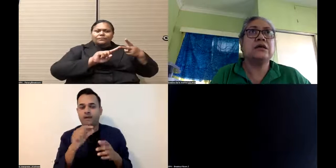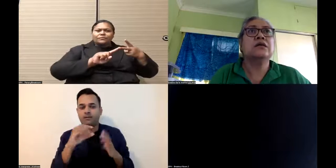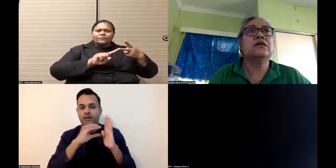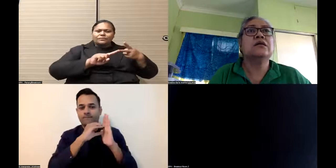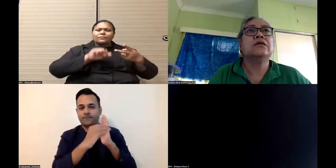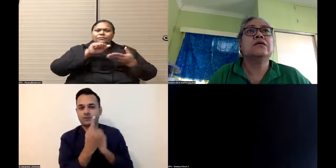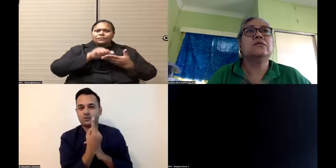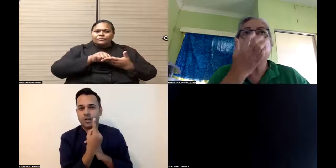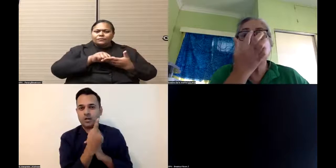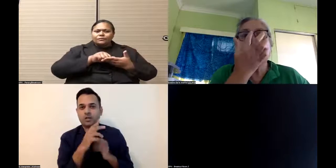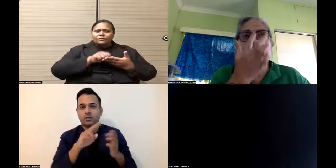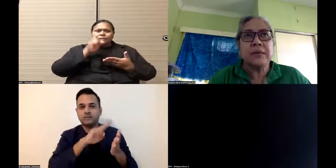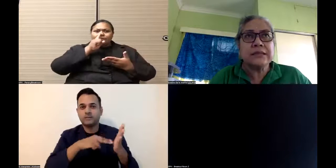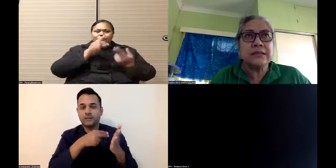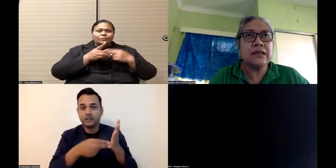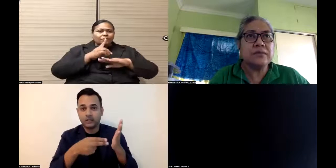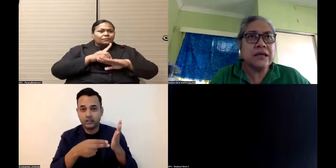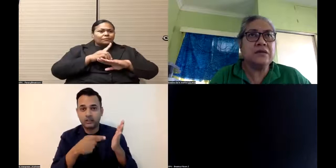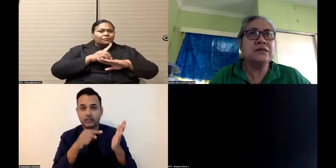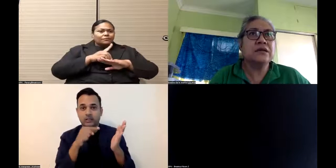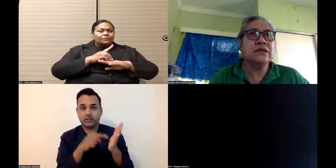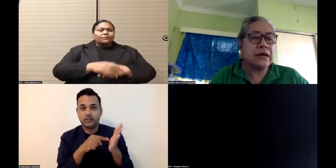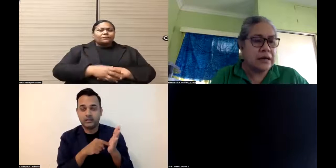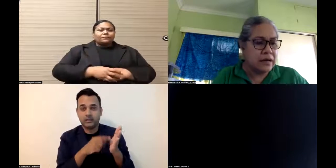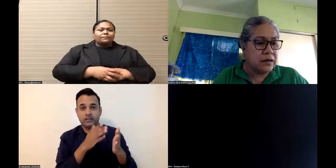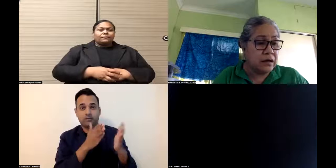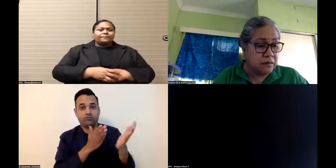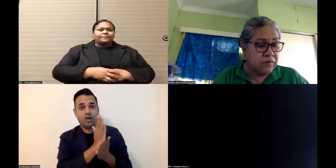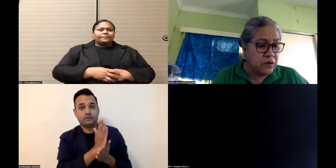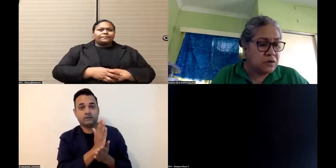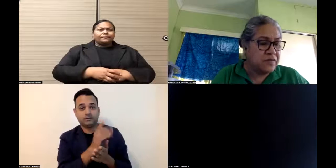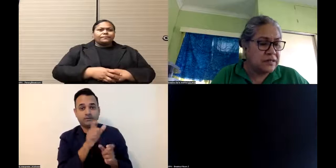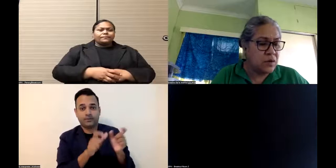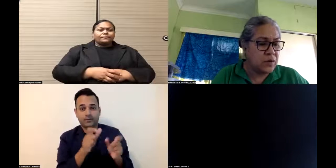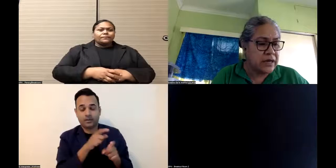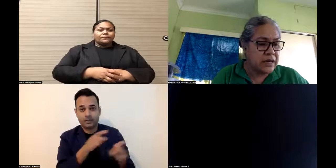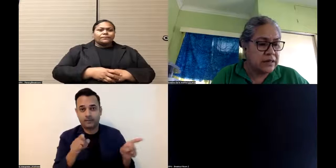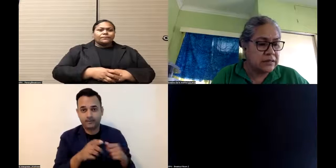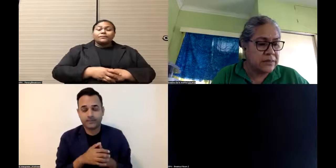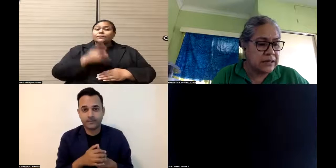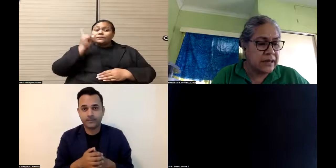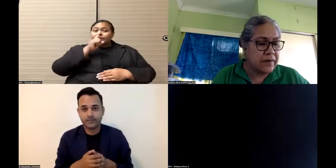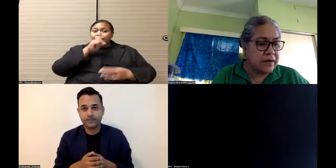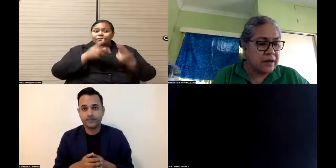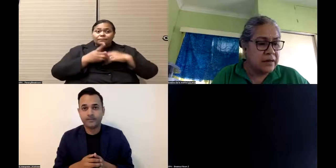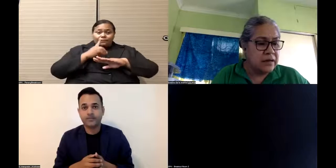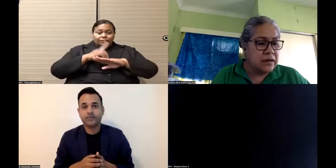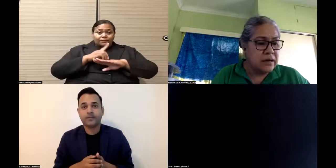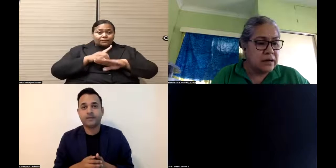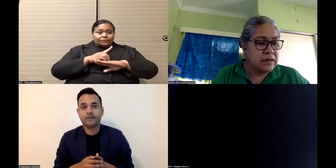The people with disability themselves, and for those of us who are working in this particular